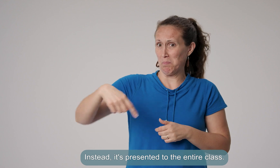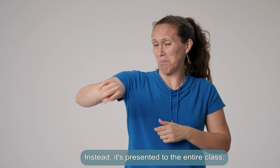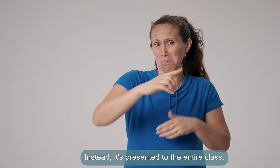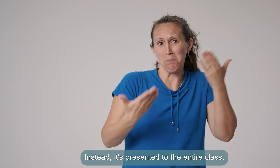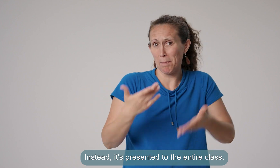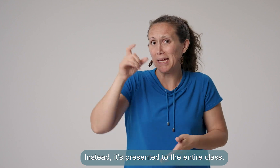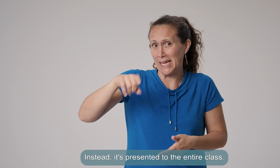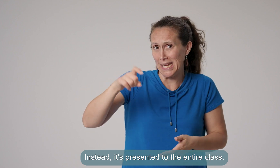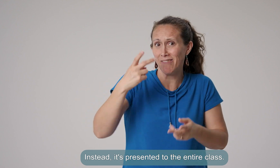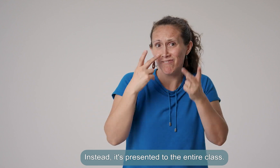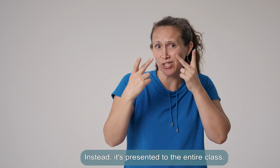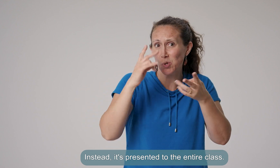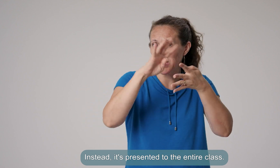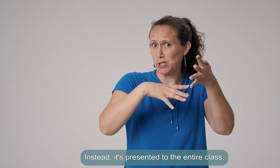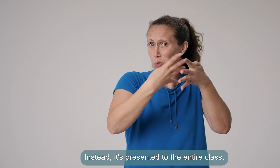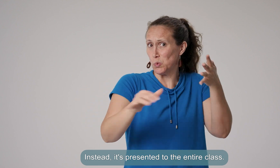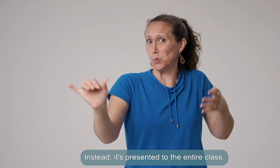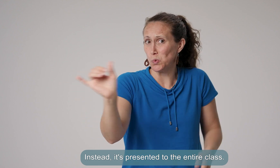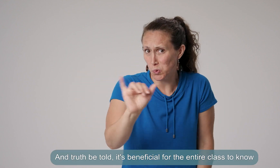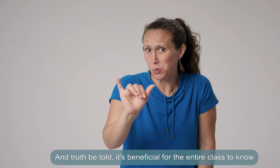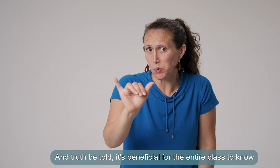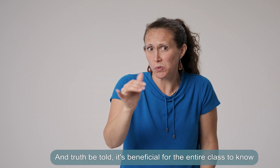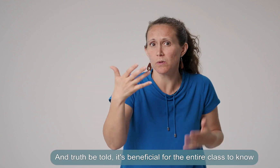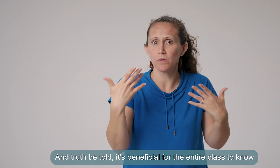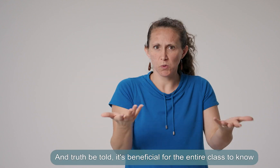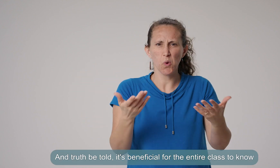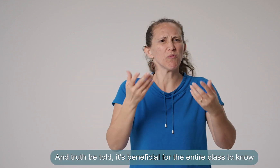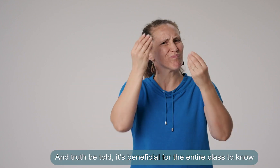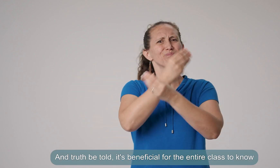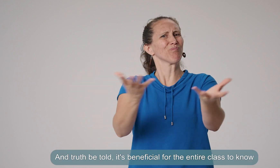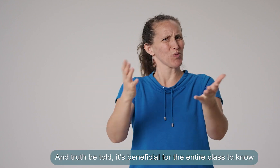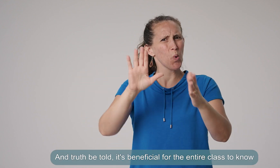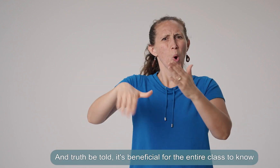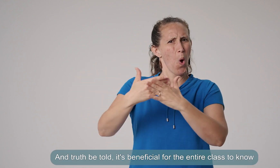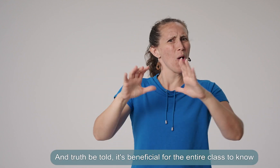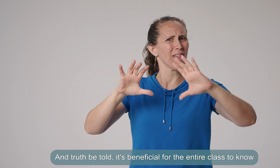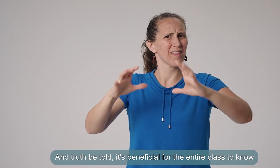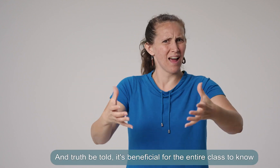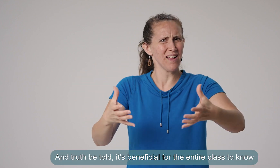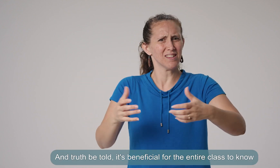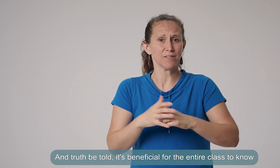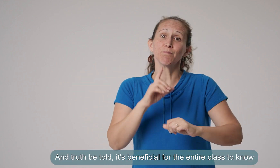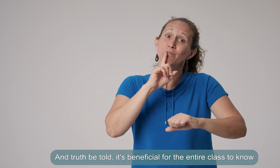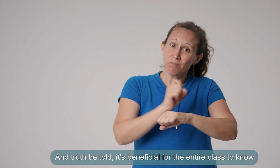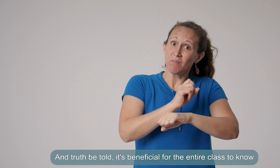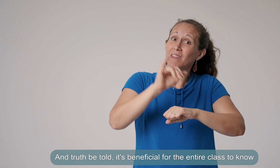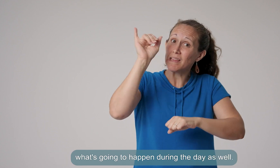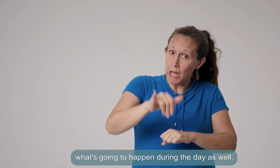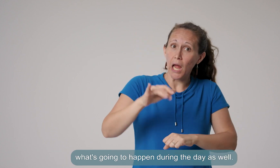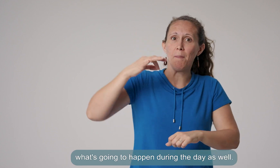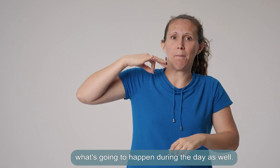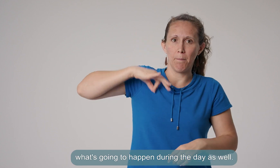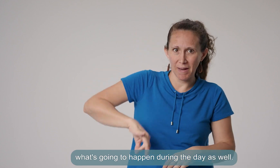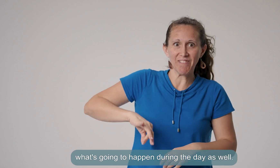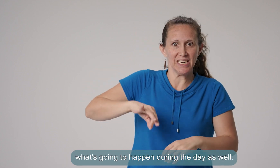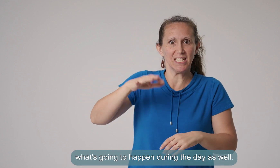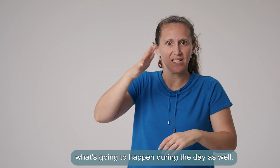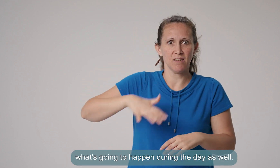Instead, it's presented to the entire class, and truth be told, it's beneficial for the entire class to know what's going to happen during the